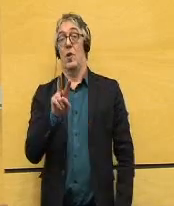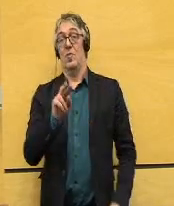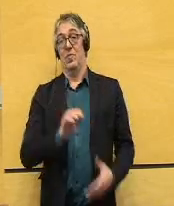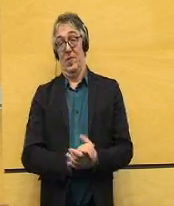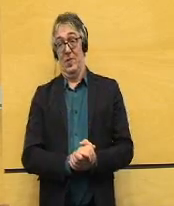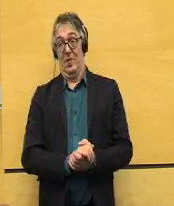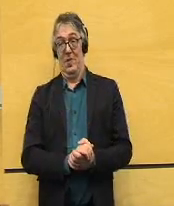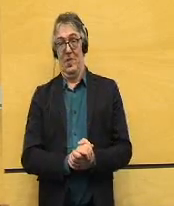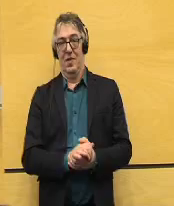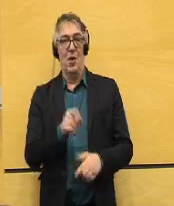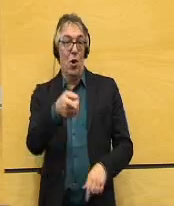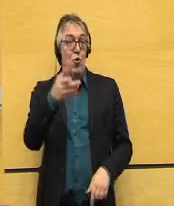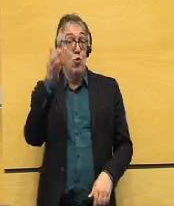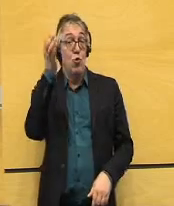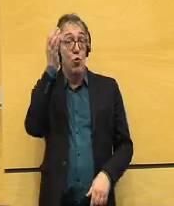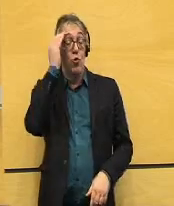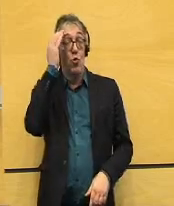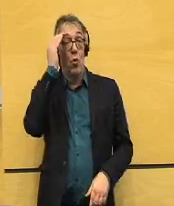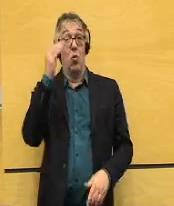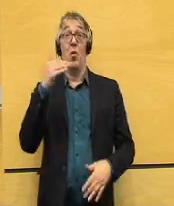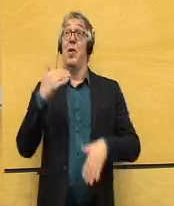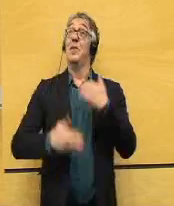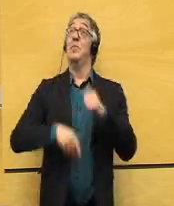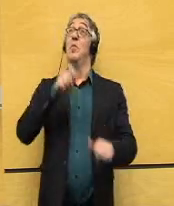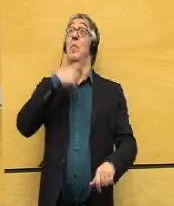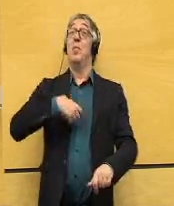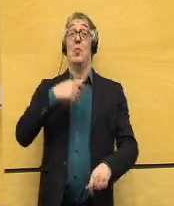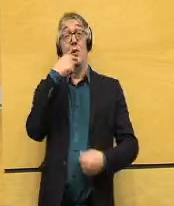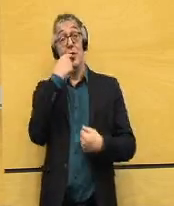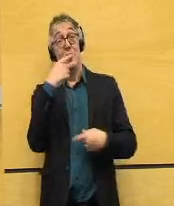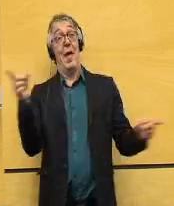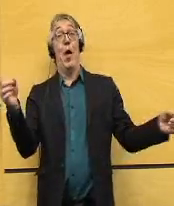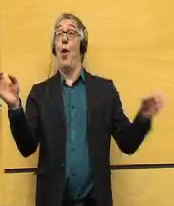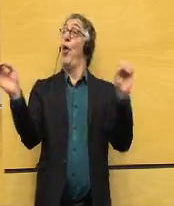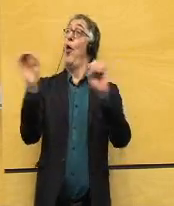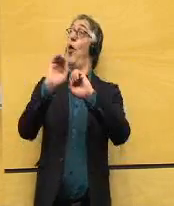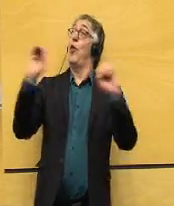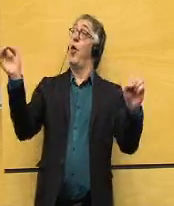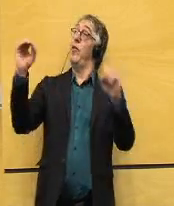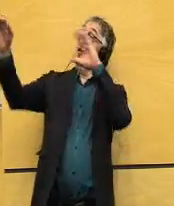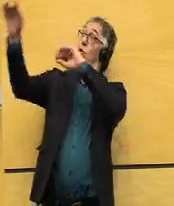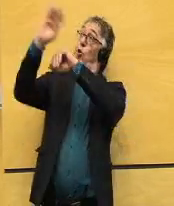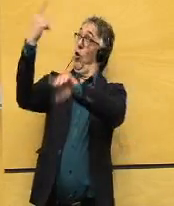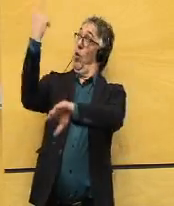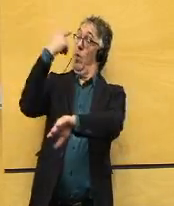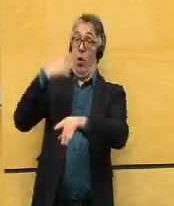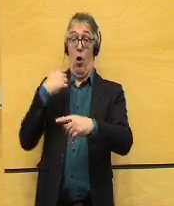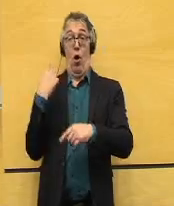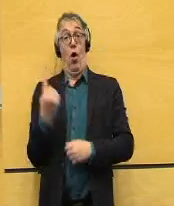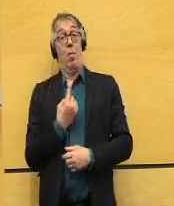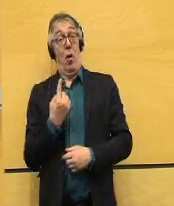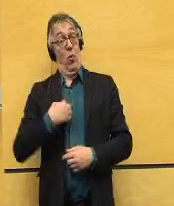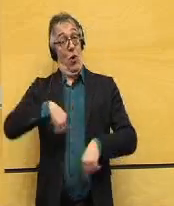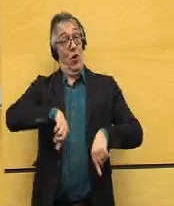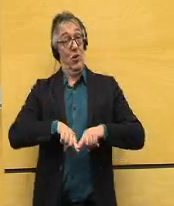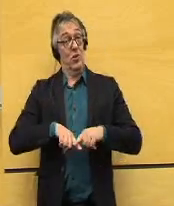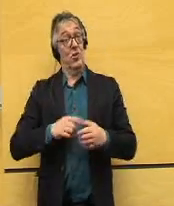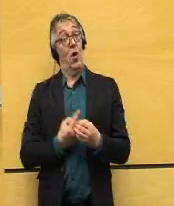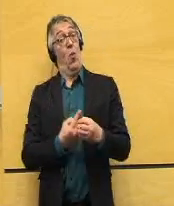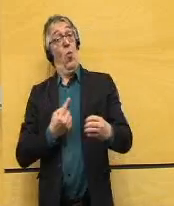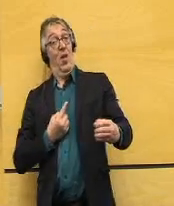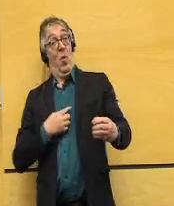the disability slogan, nothing about us without us. Reading the report, it says